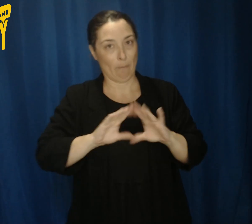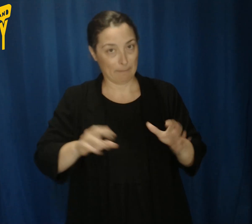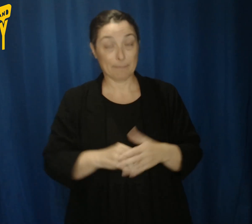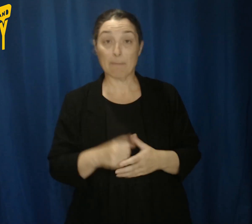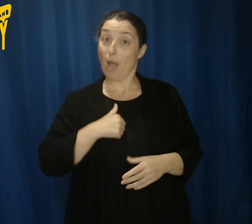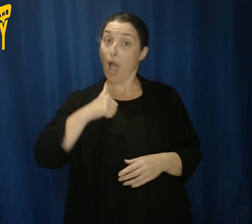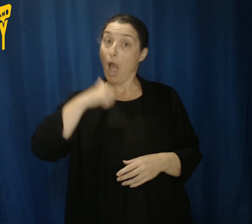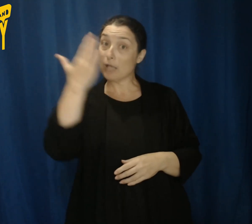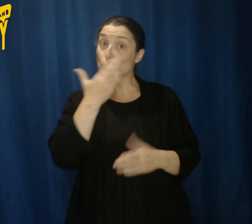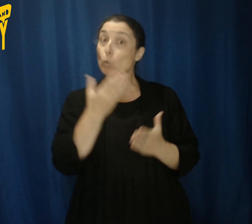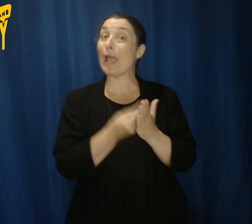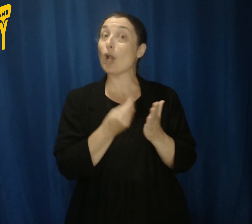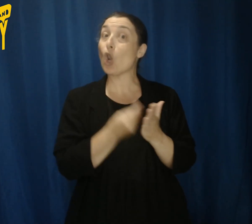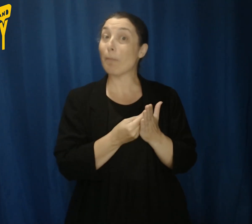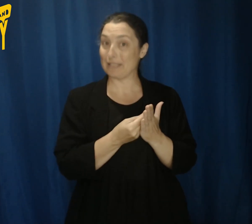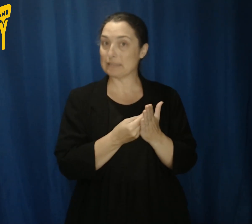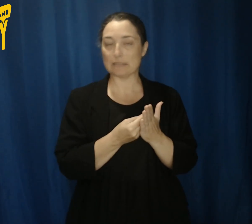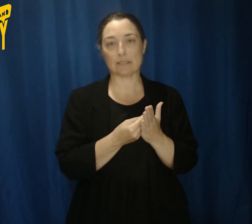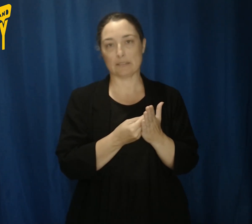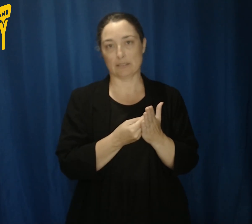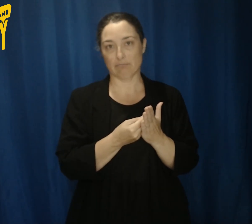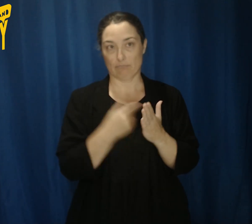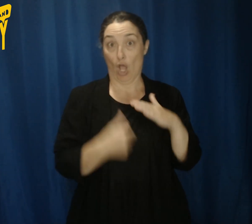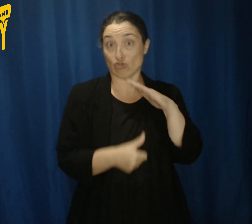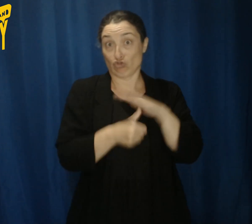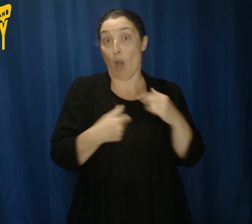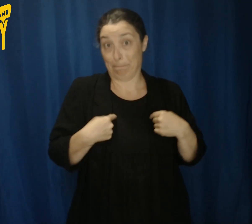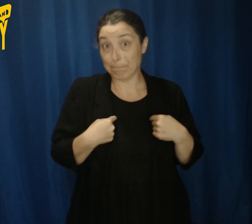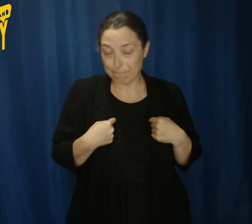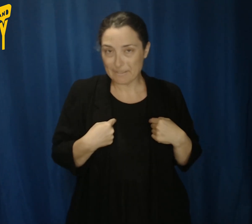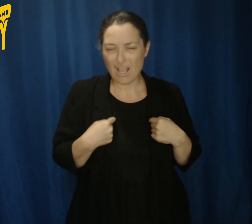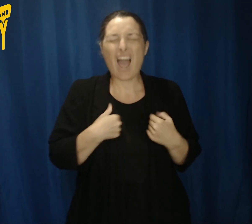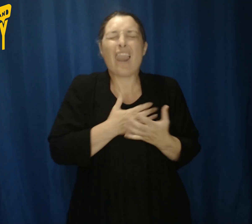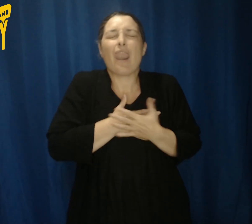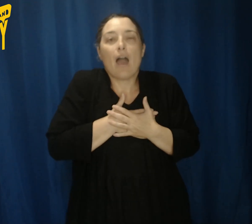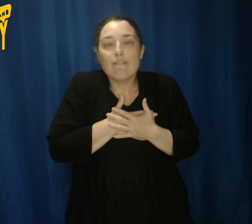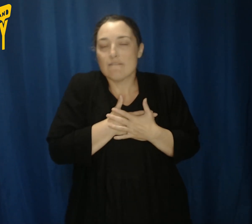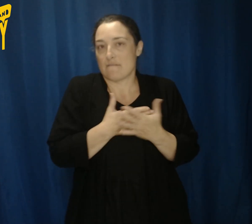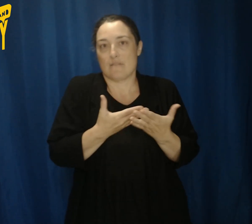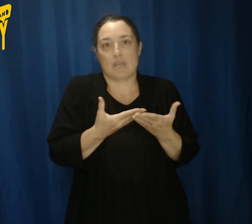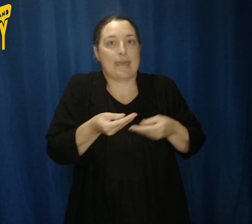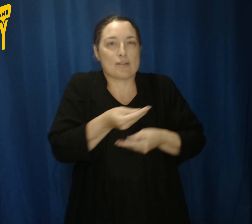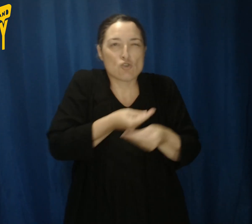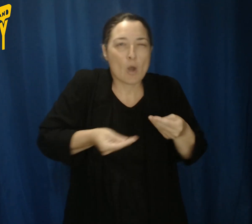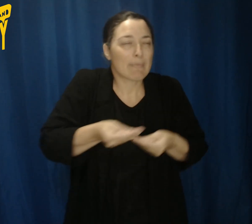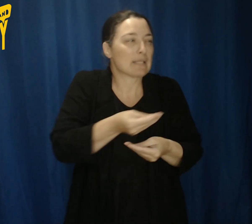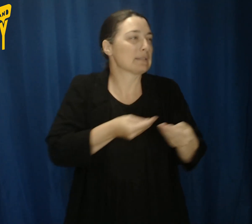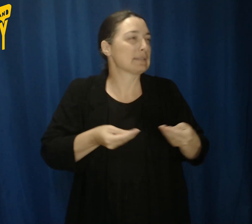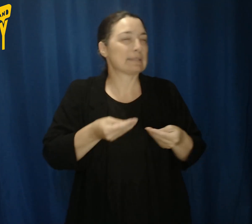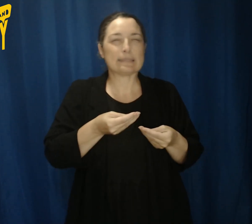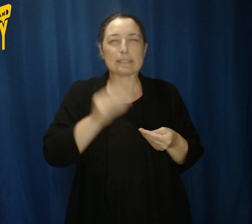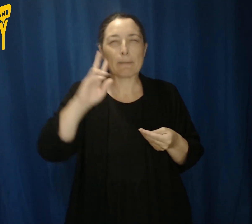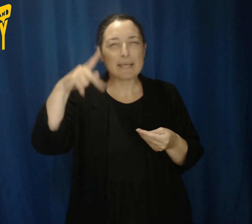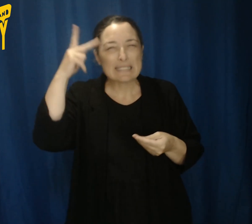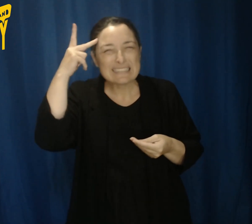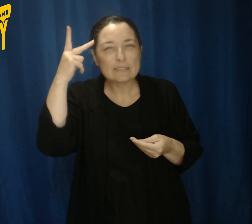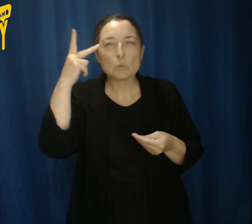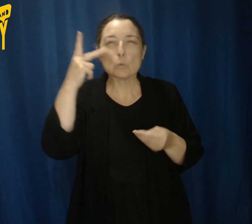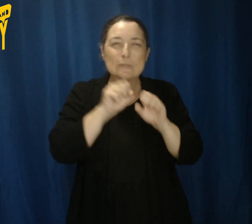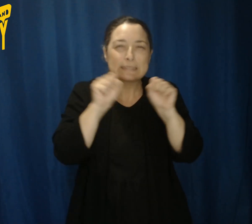economics. Always loved economics, just as a political system and systems, as ways of reading like global markets.